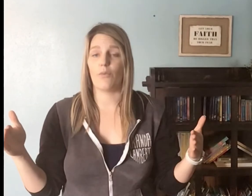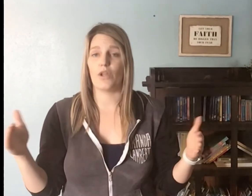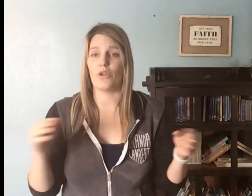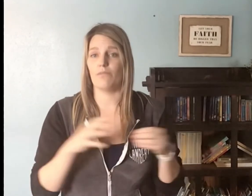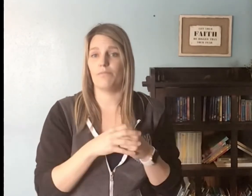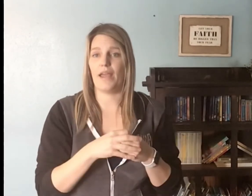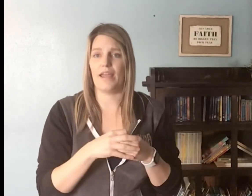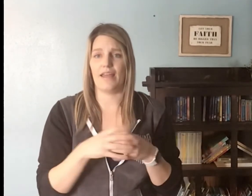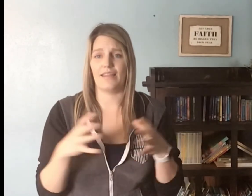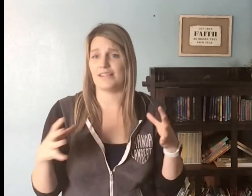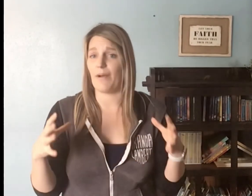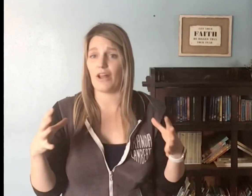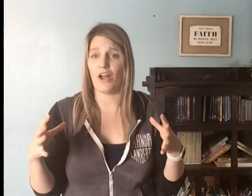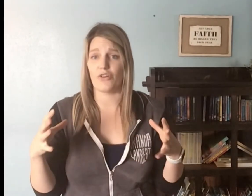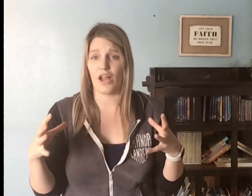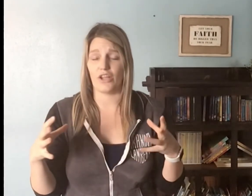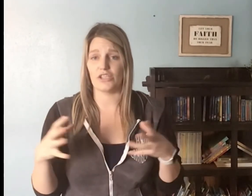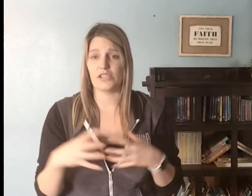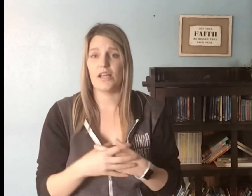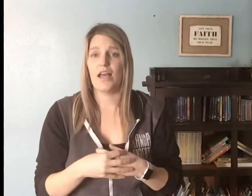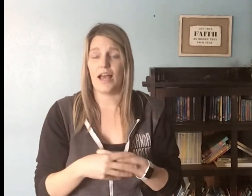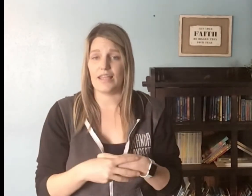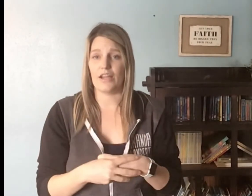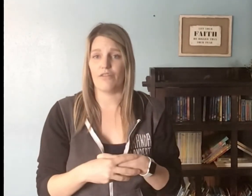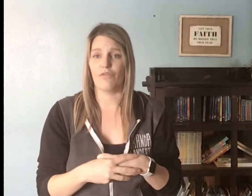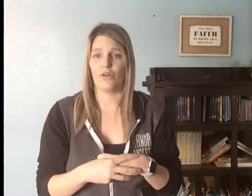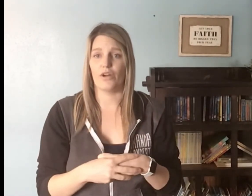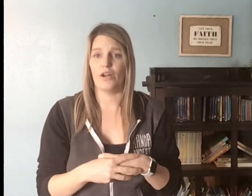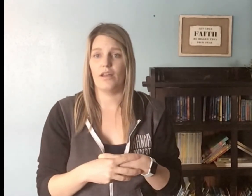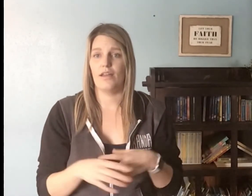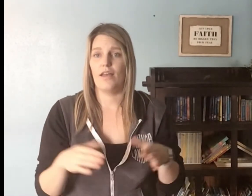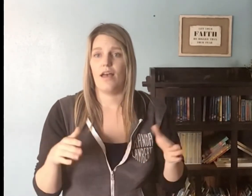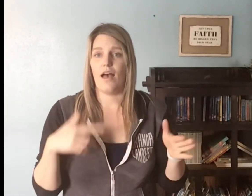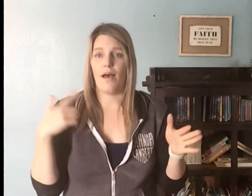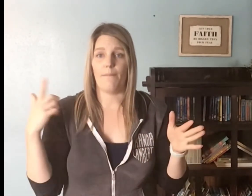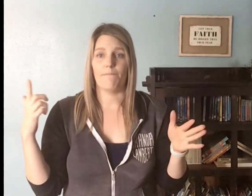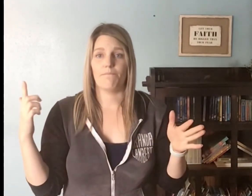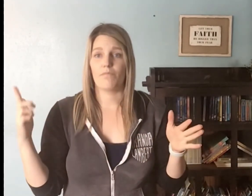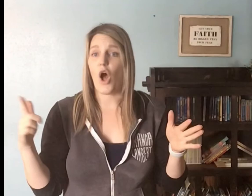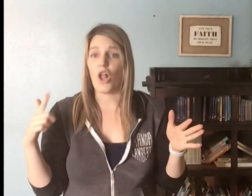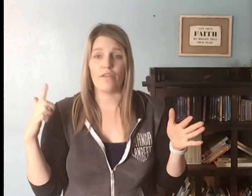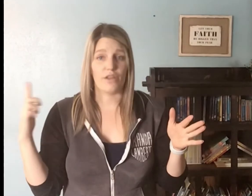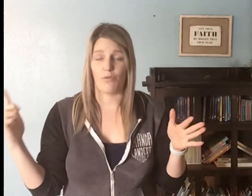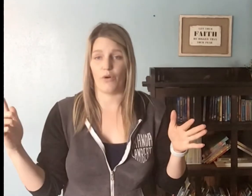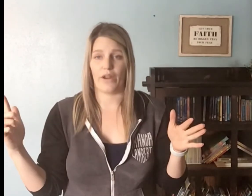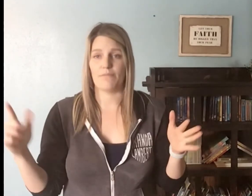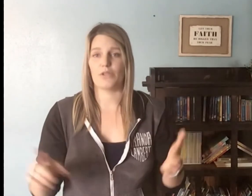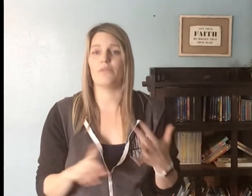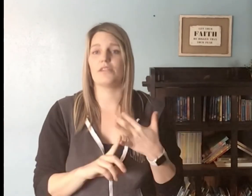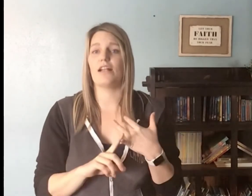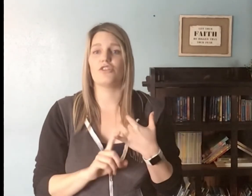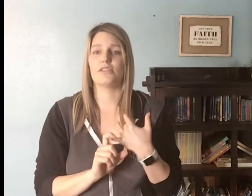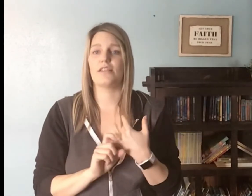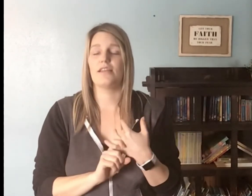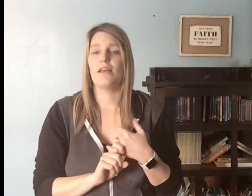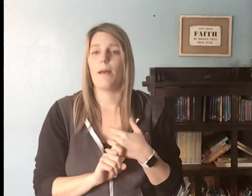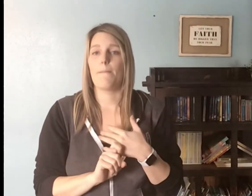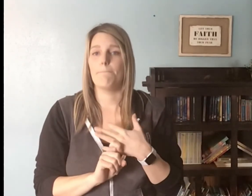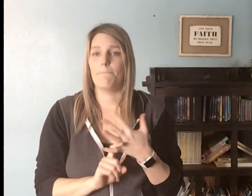you can pay, I think it's about $100 a year for all of their programs. So it's not just